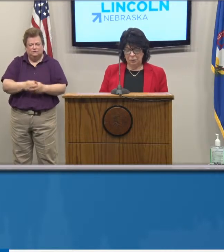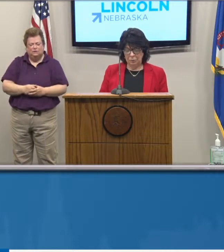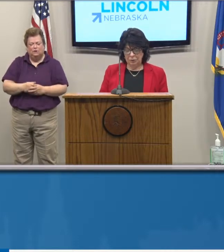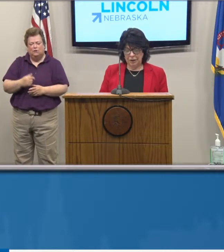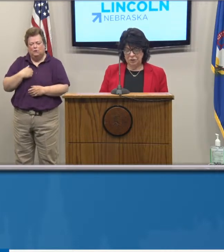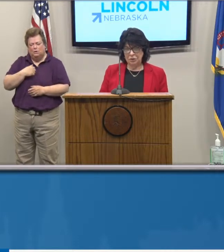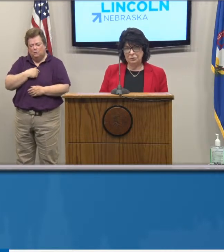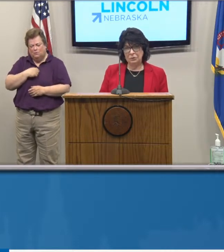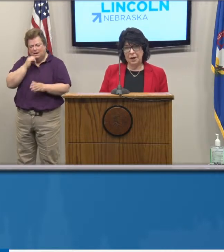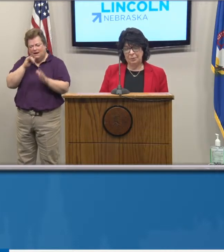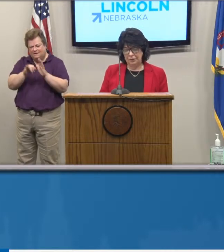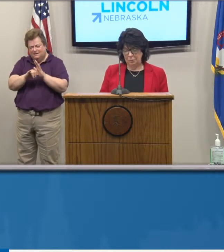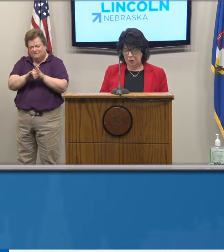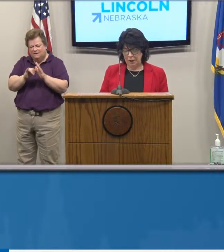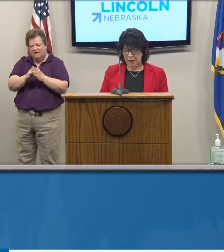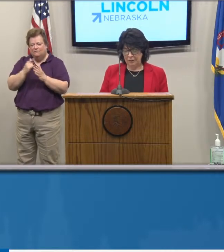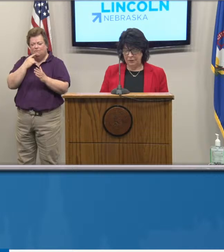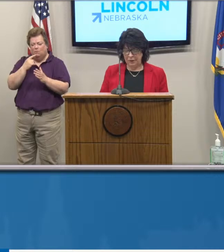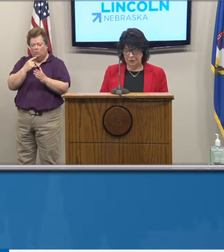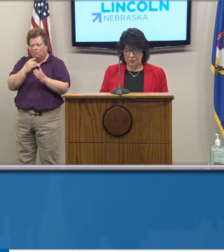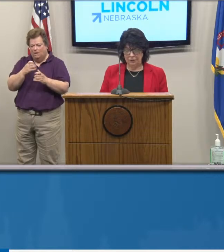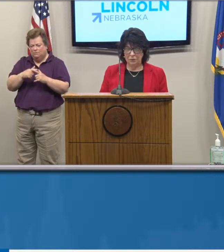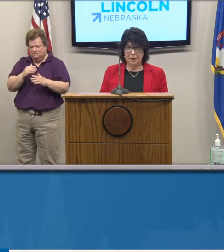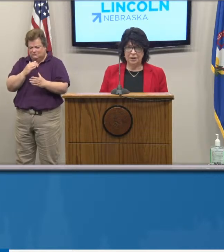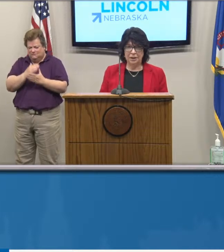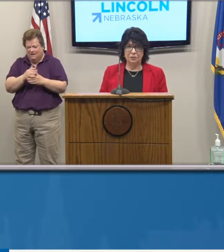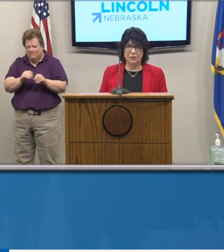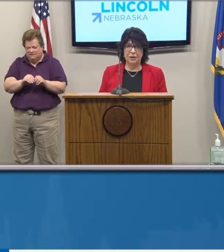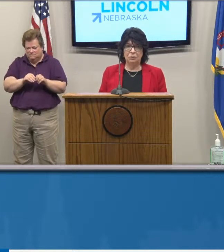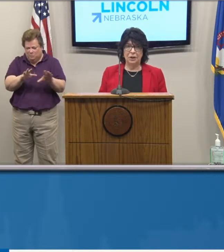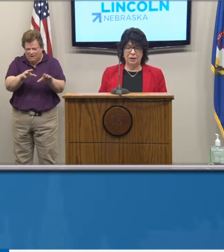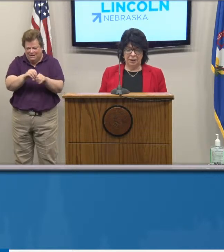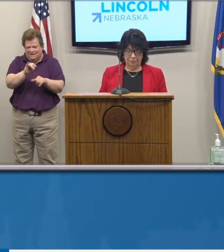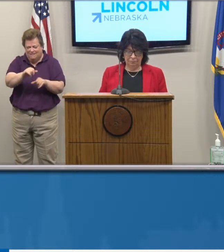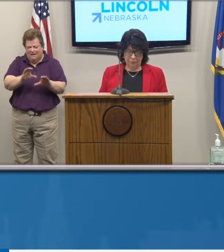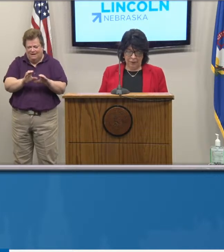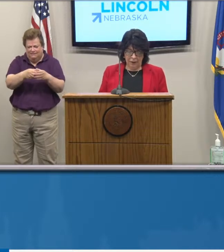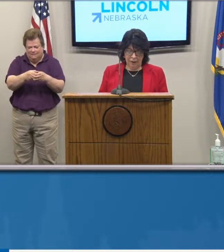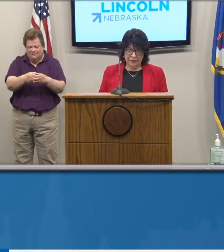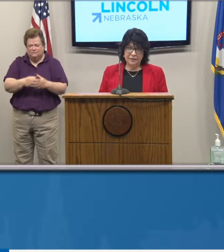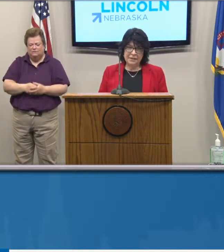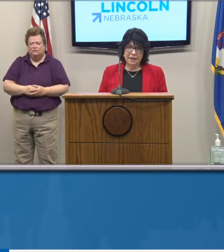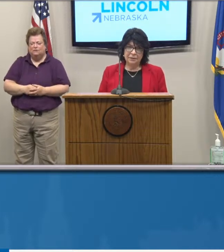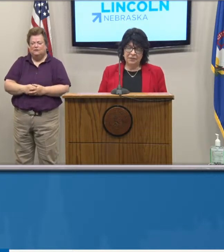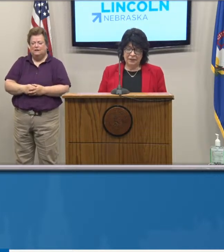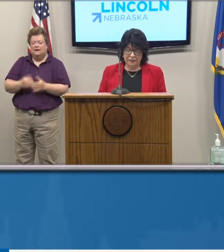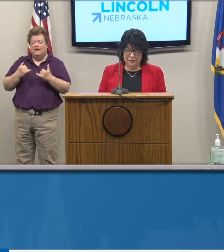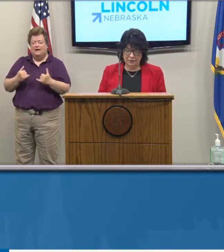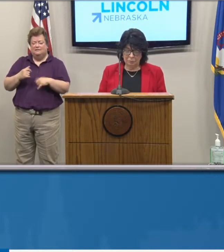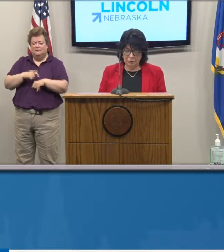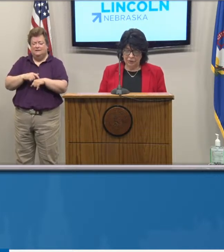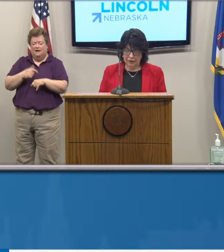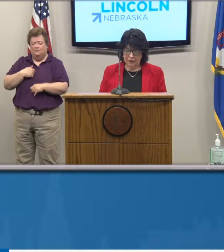A cluster is identified as having 2 or more cases connected with a particular location. We use this low